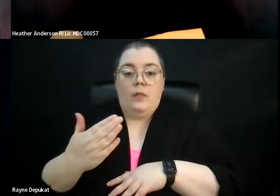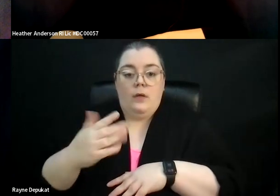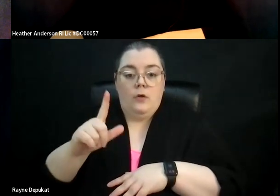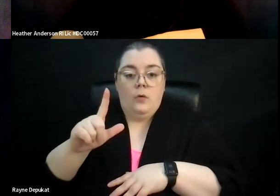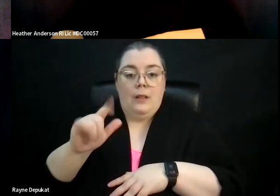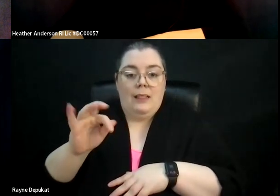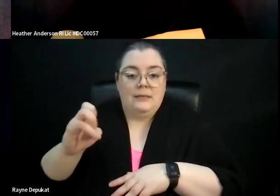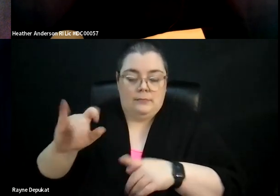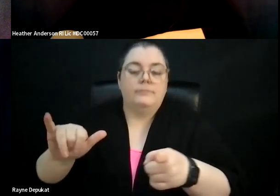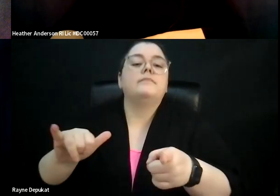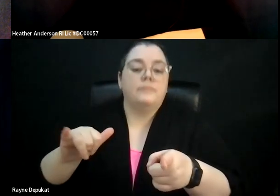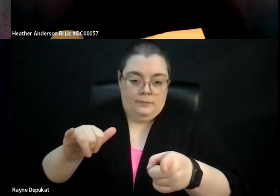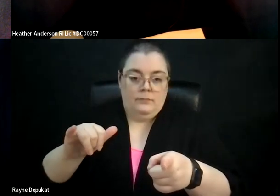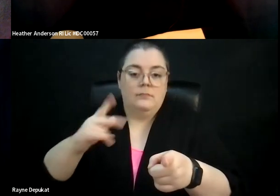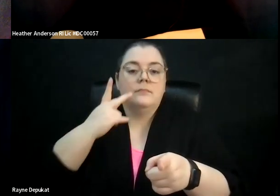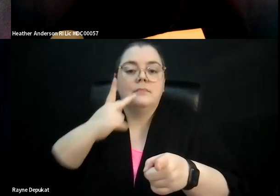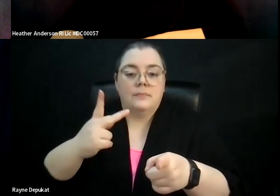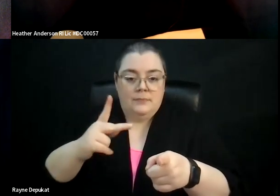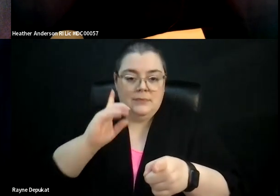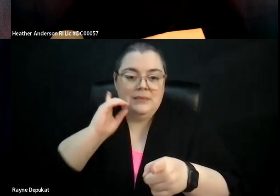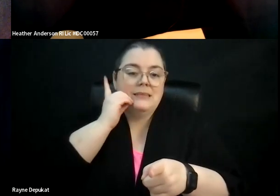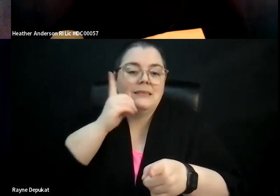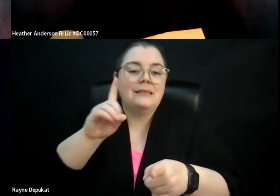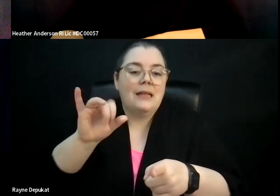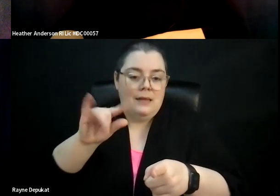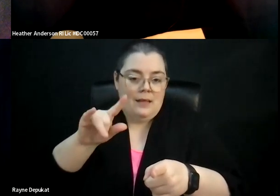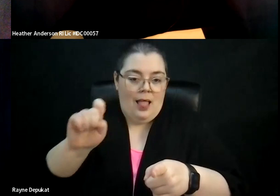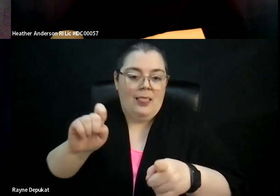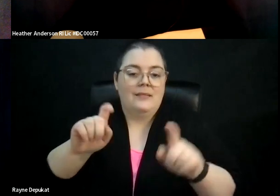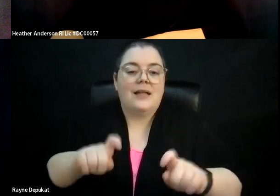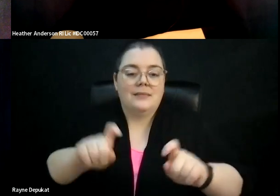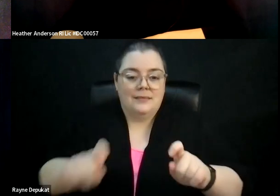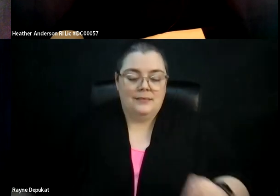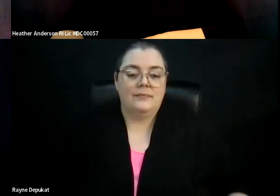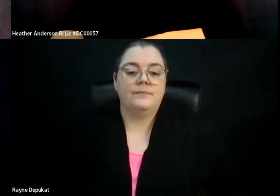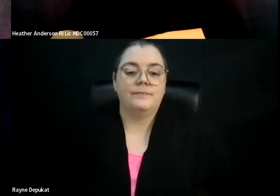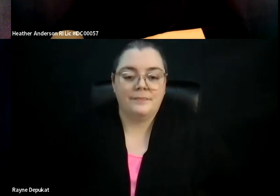It seems that it's all set up. Great. I see Danielle did a test.